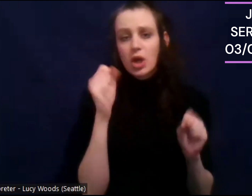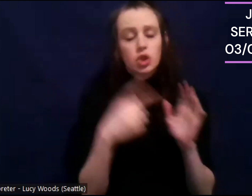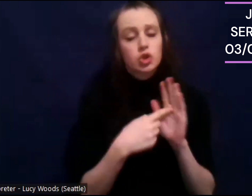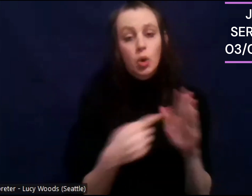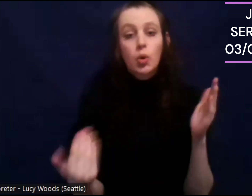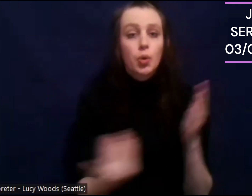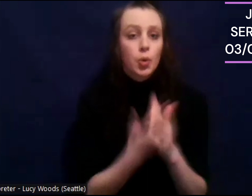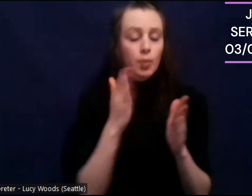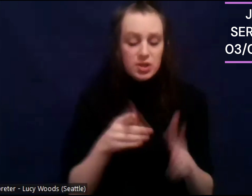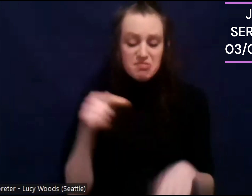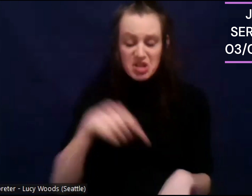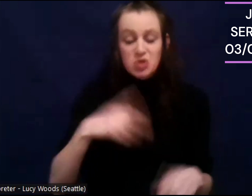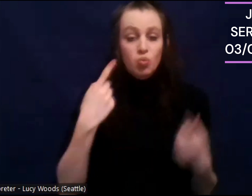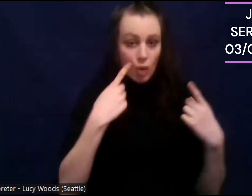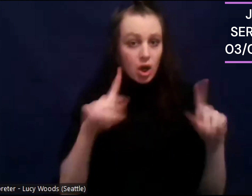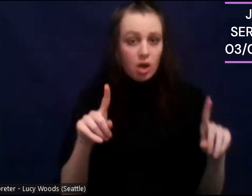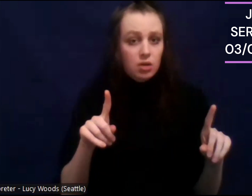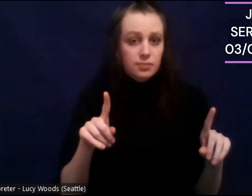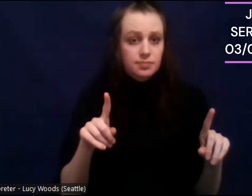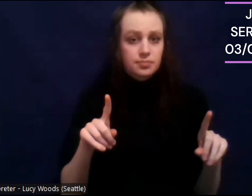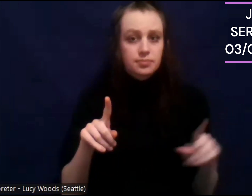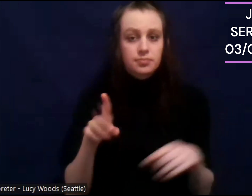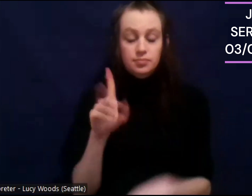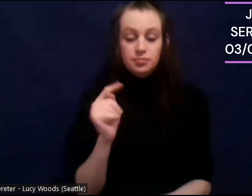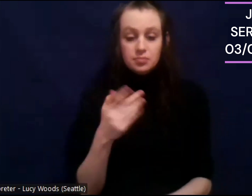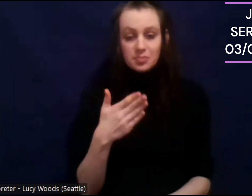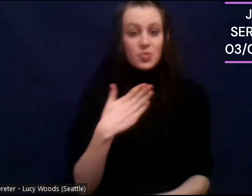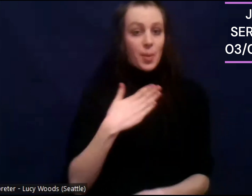But my time,